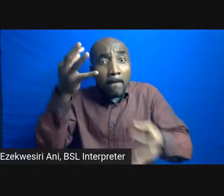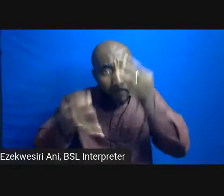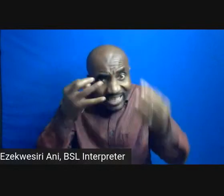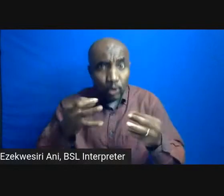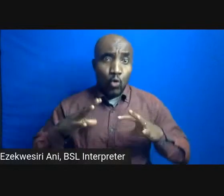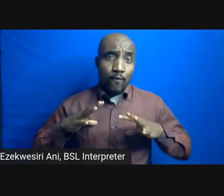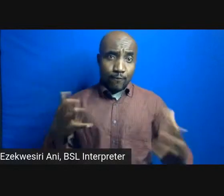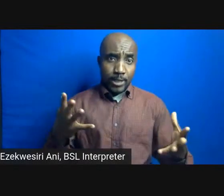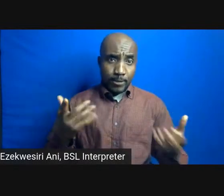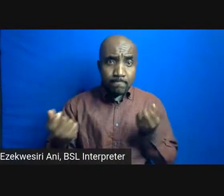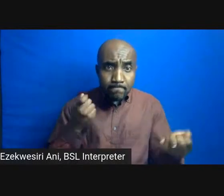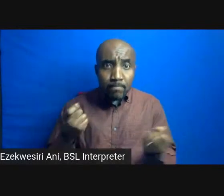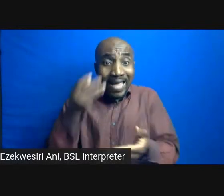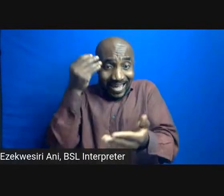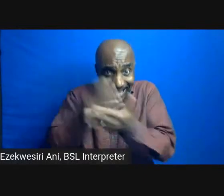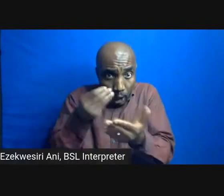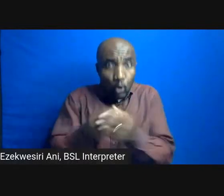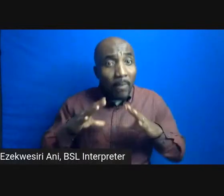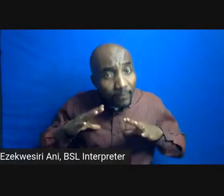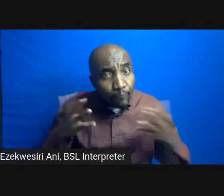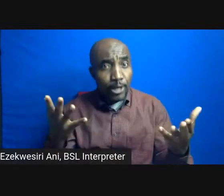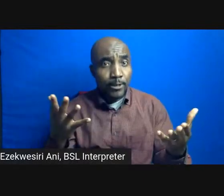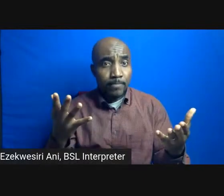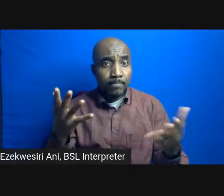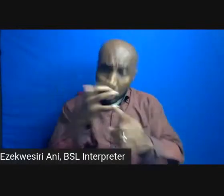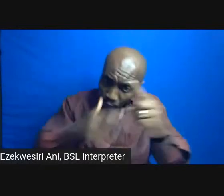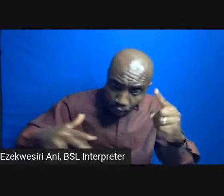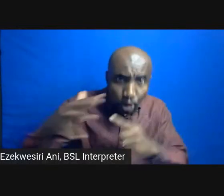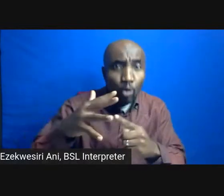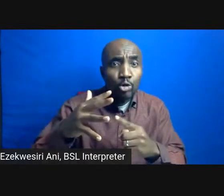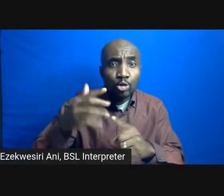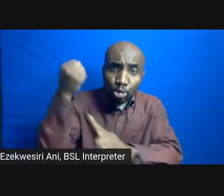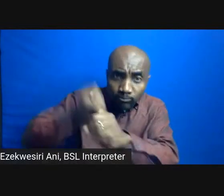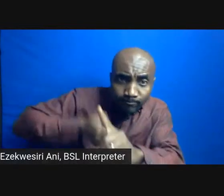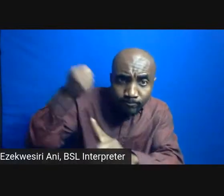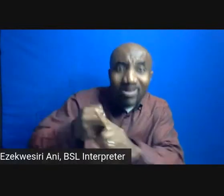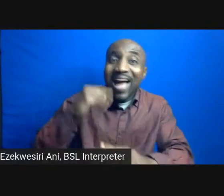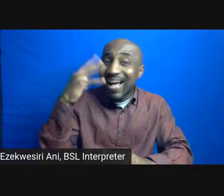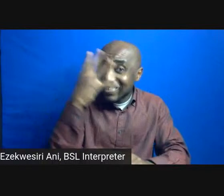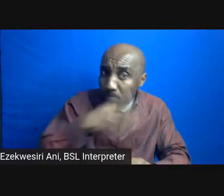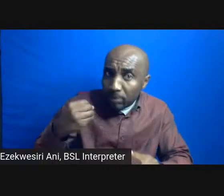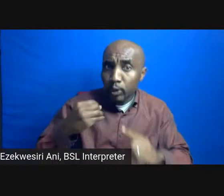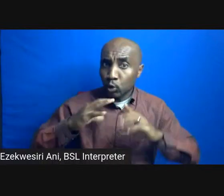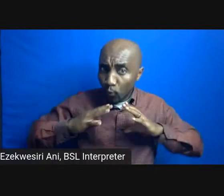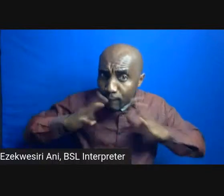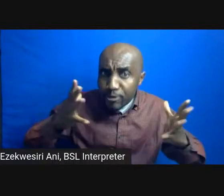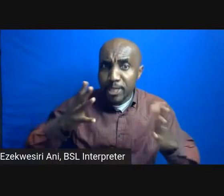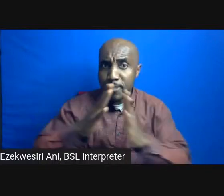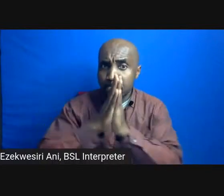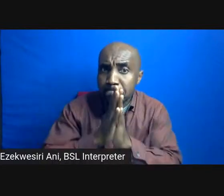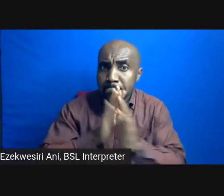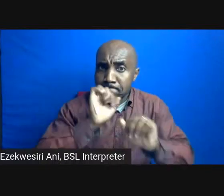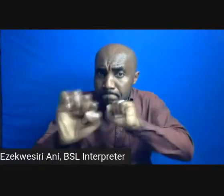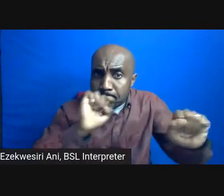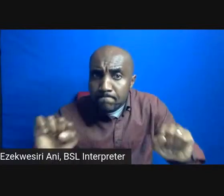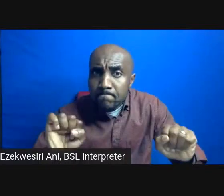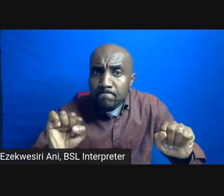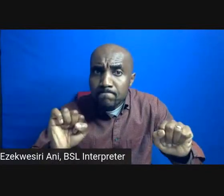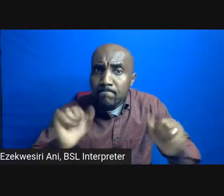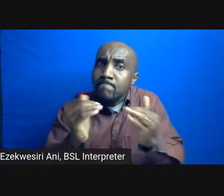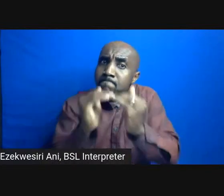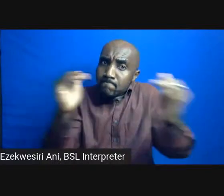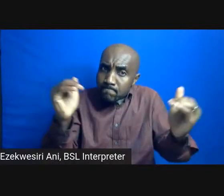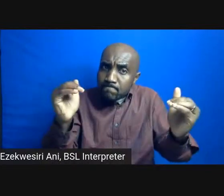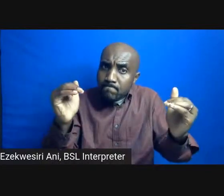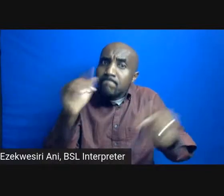freedom, economic freedom, social and spiritual freedom. Only then can